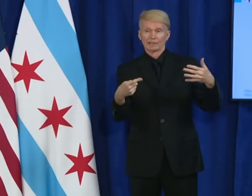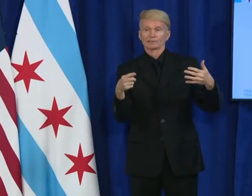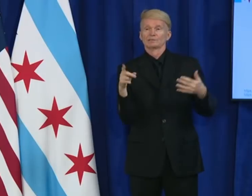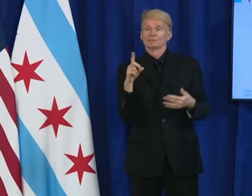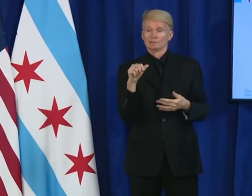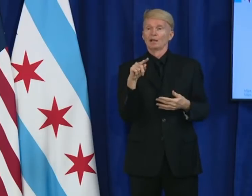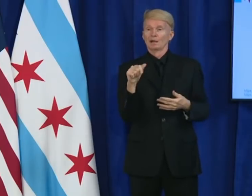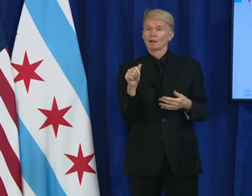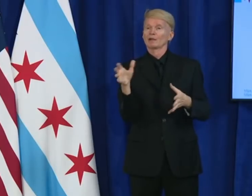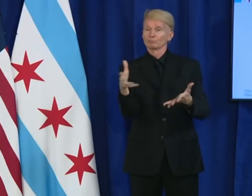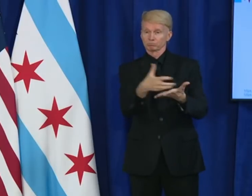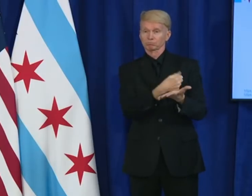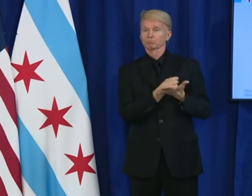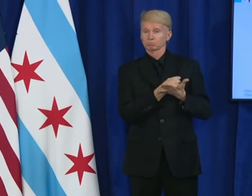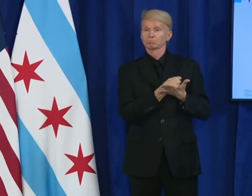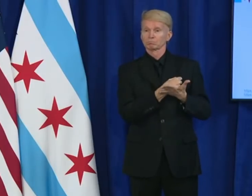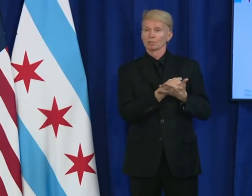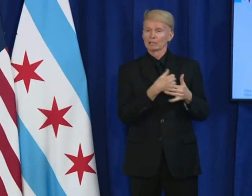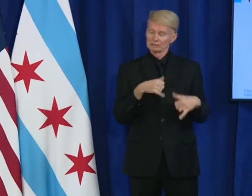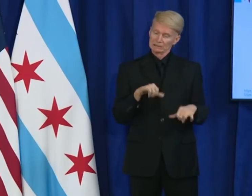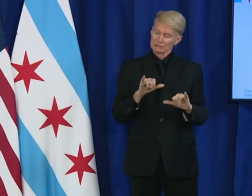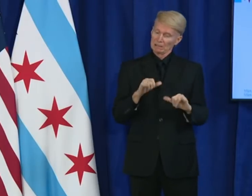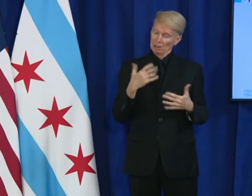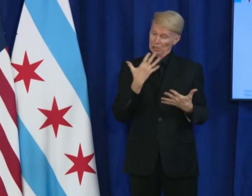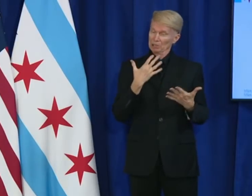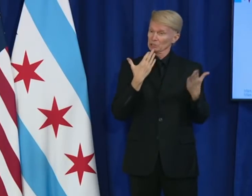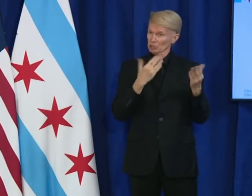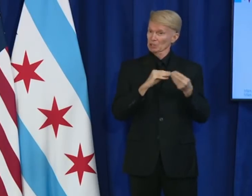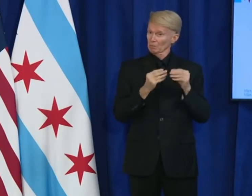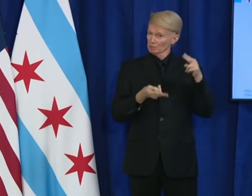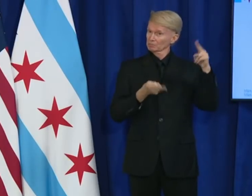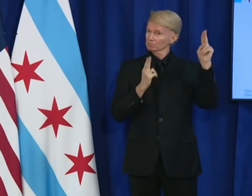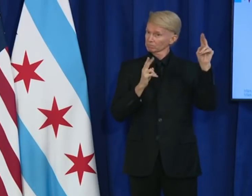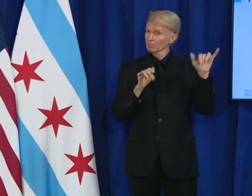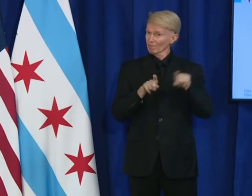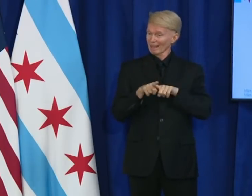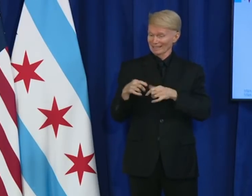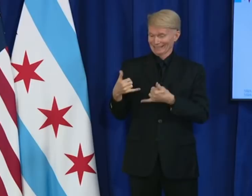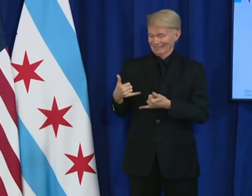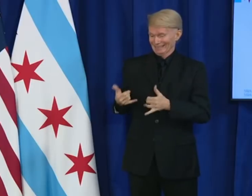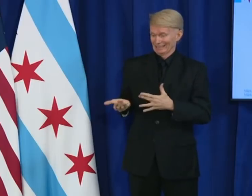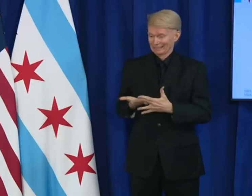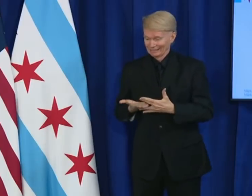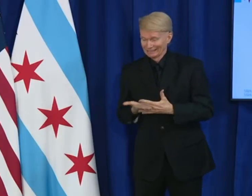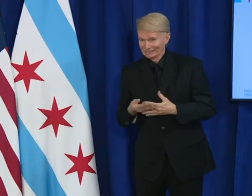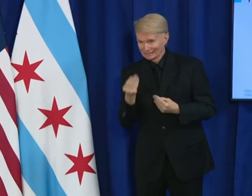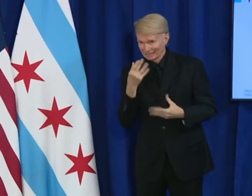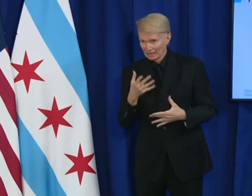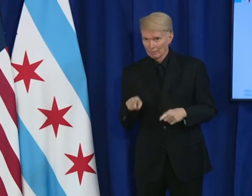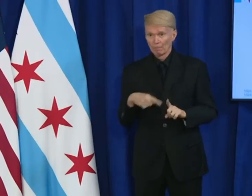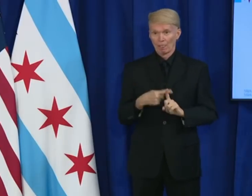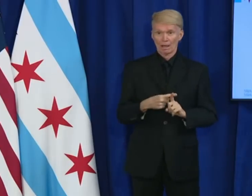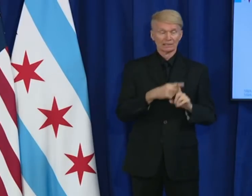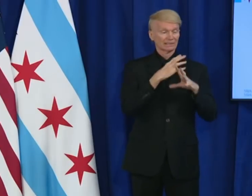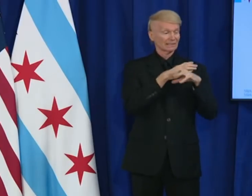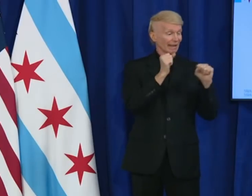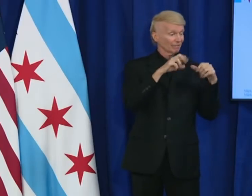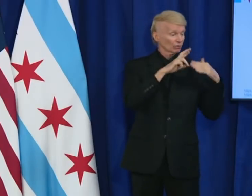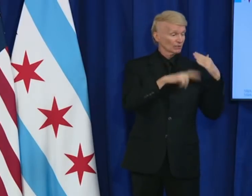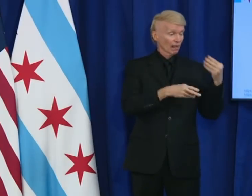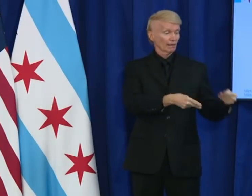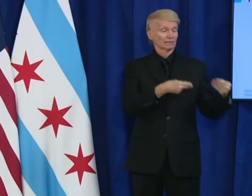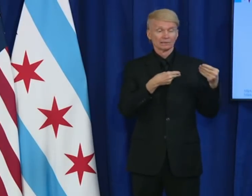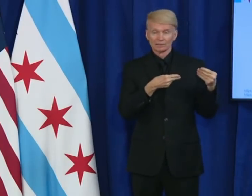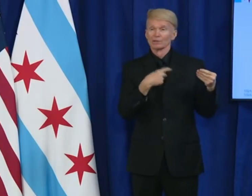data from these trials, continues to look as good as this interim data looks, and if the safety data looks